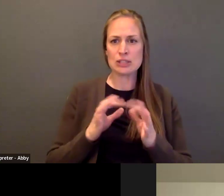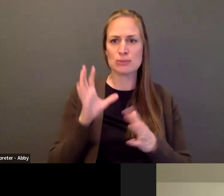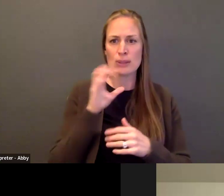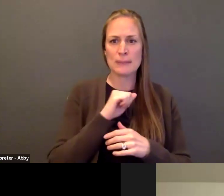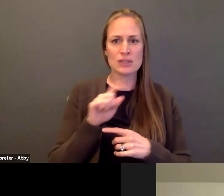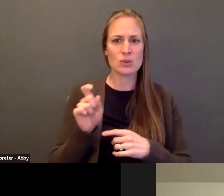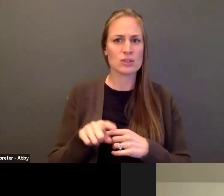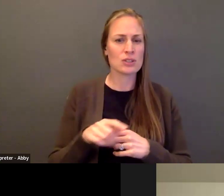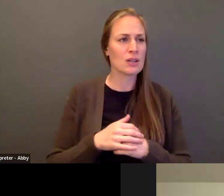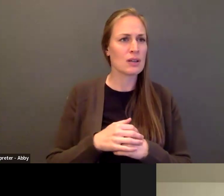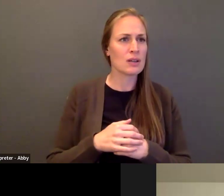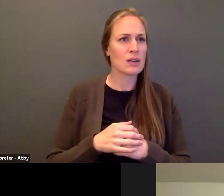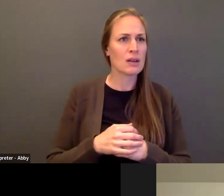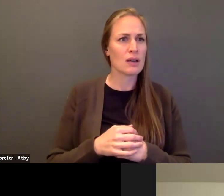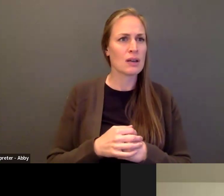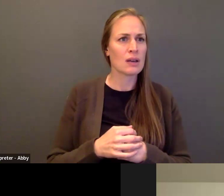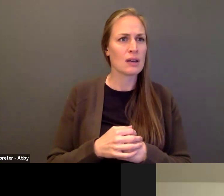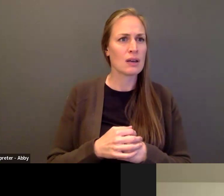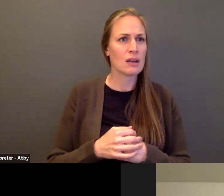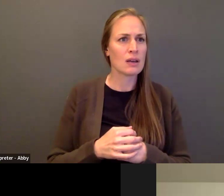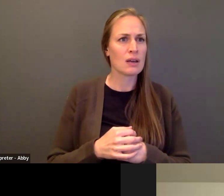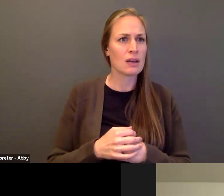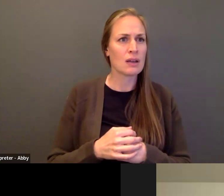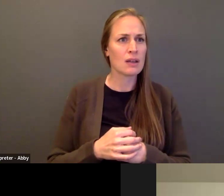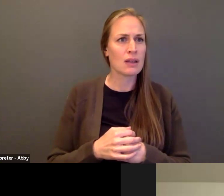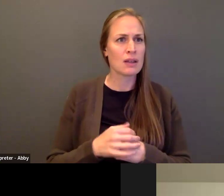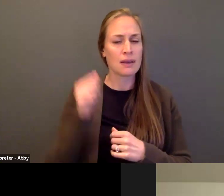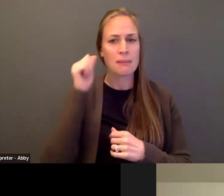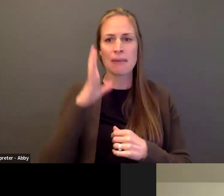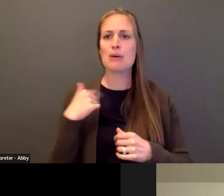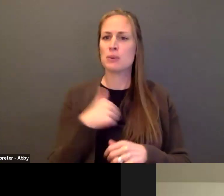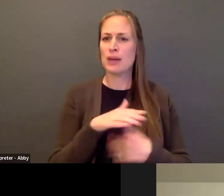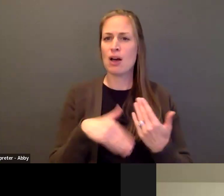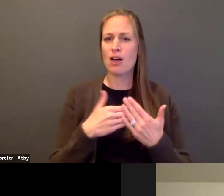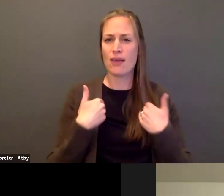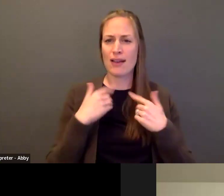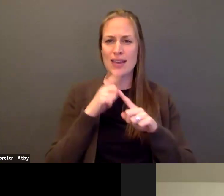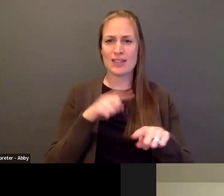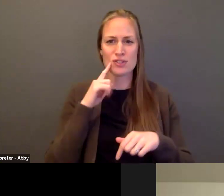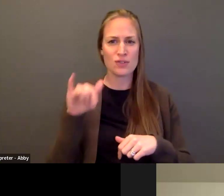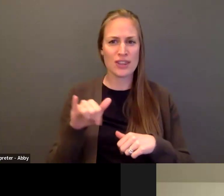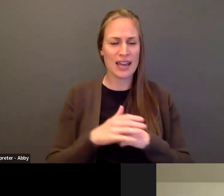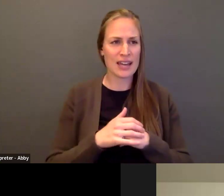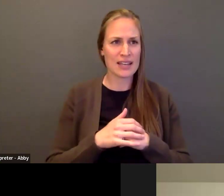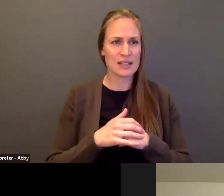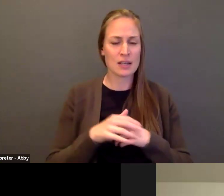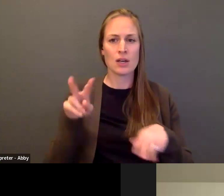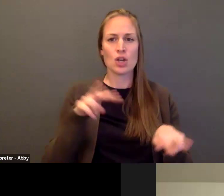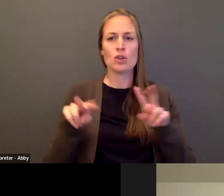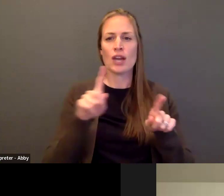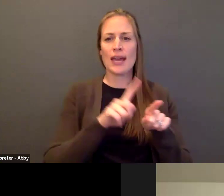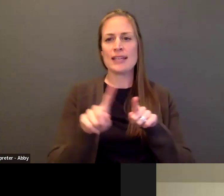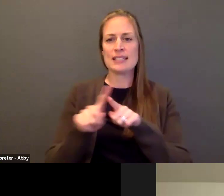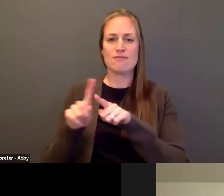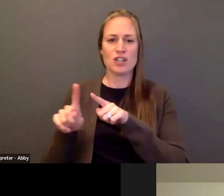yeah, I mean, I was asking for we all have answers for that, right? There certainly are. You look at different etiologies,